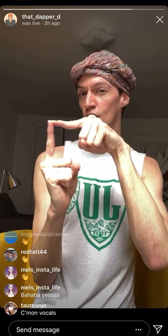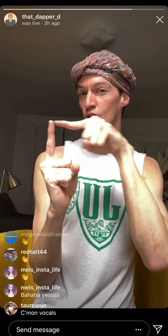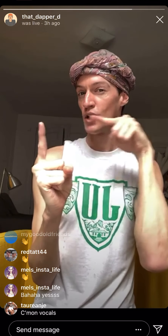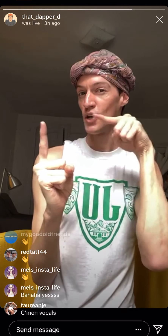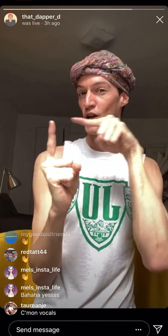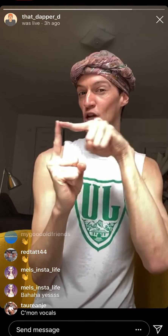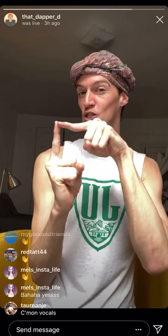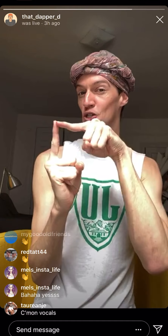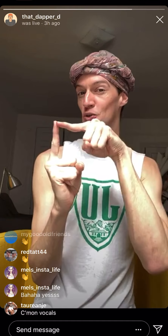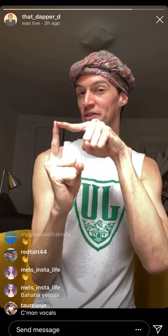two